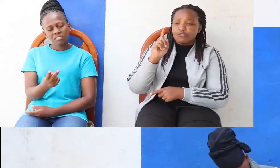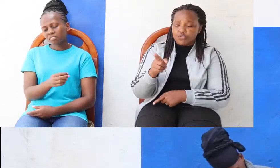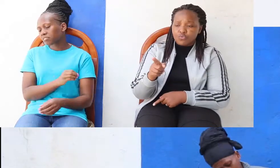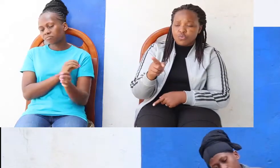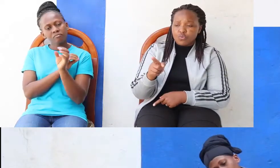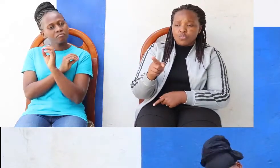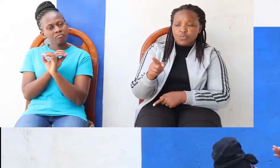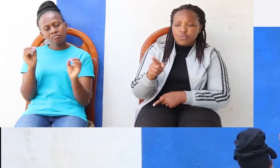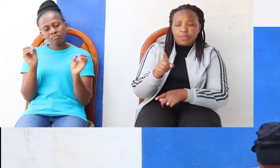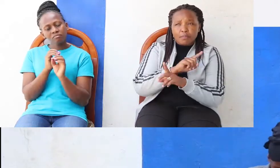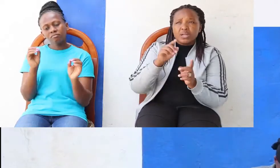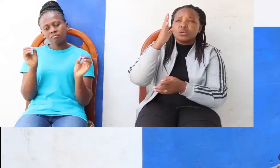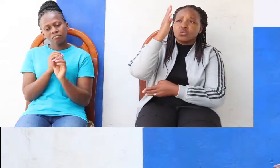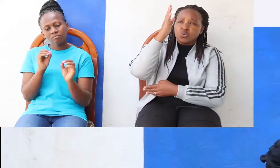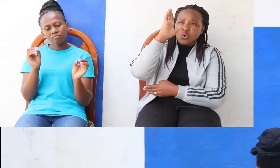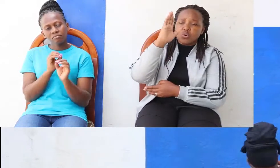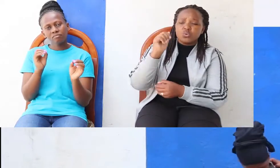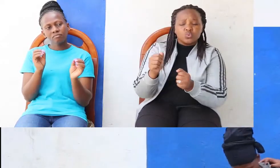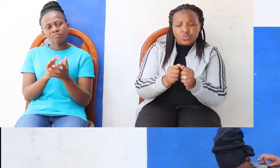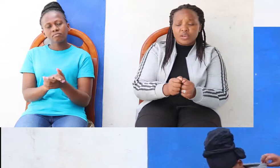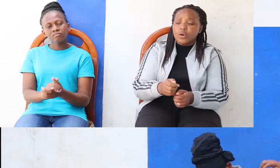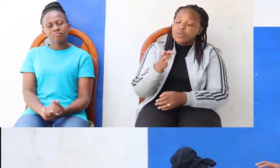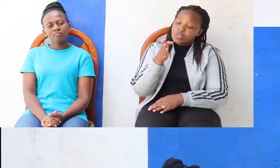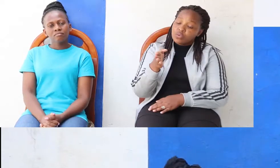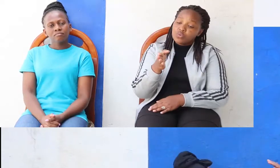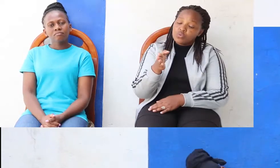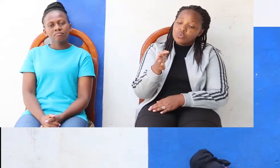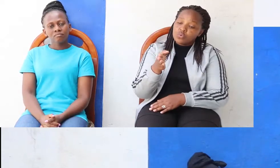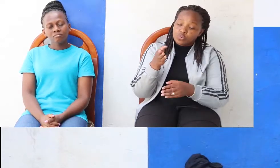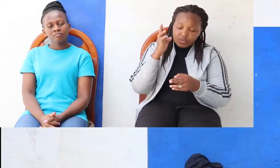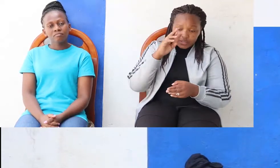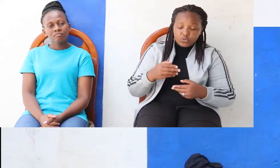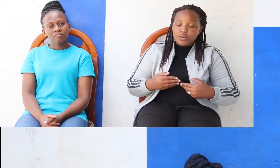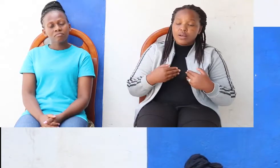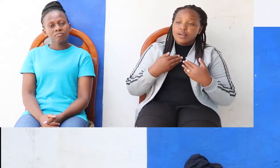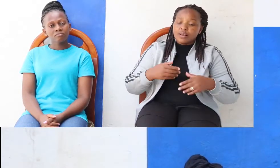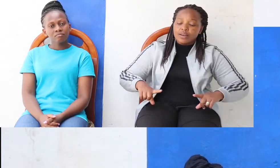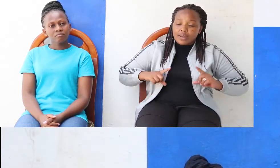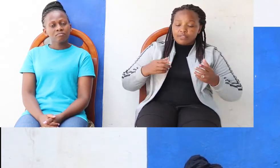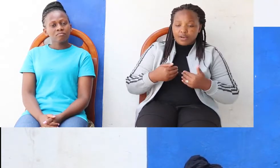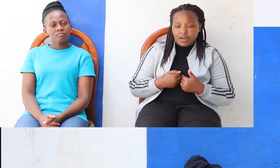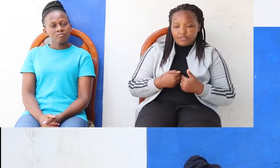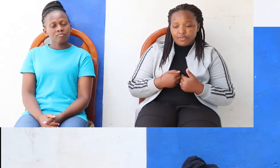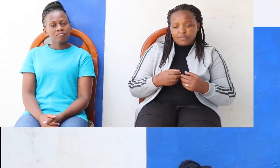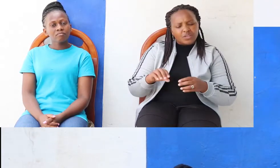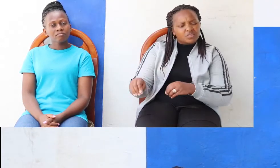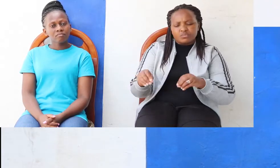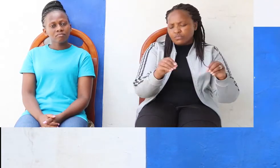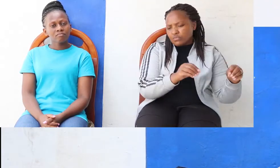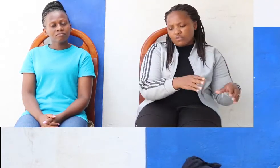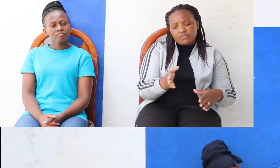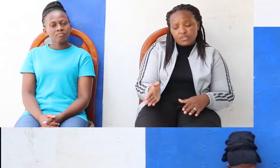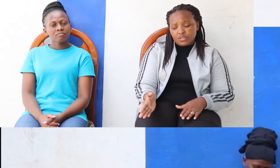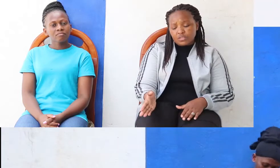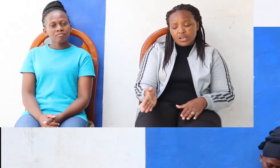kuwa walikuacha. Lakini Mungu ndiye yuko na wewe, ndio sababu hata amekupea uhai saa hii uko hapa. Nataka uweke hii kitu kando kwa